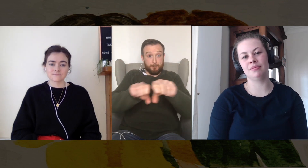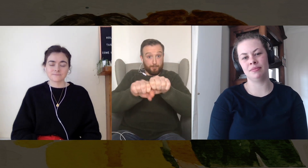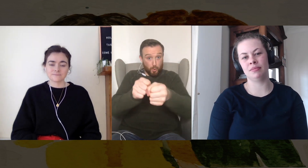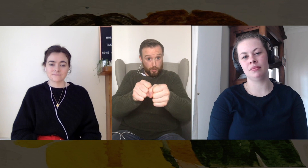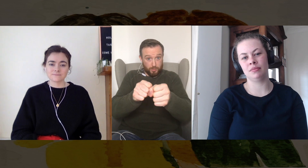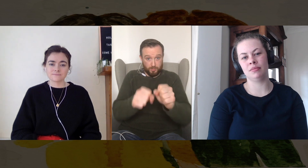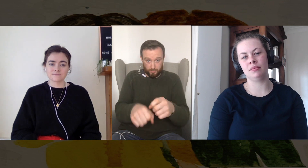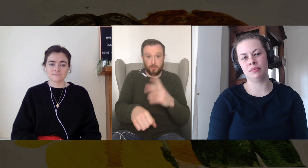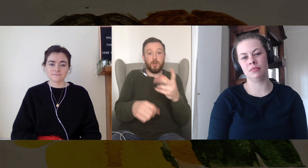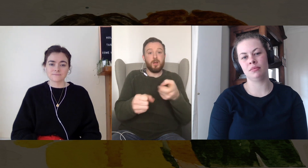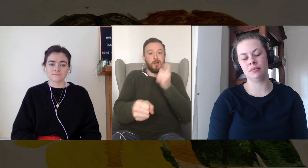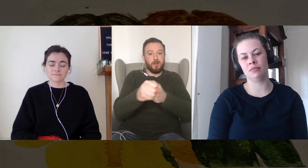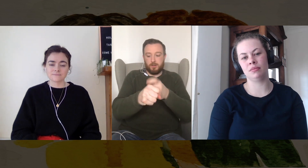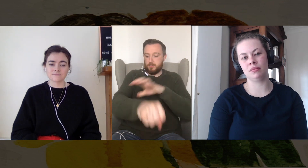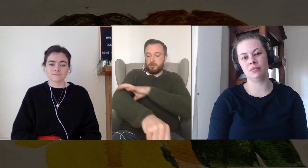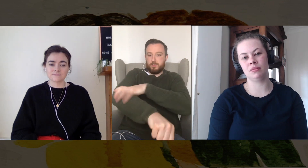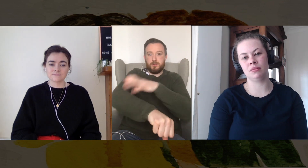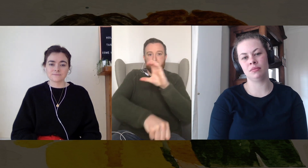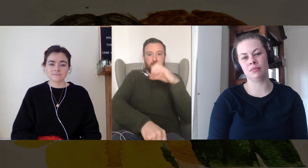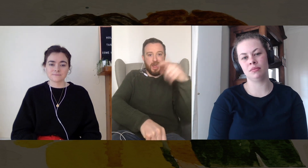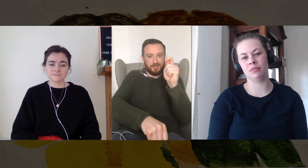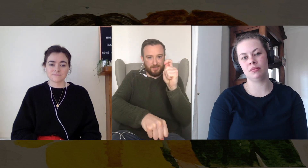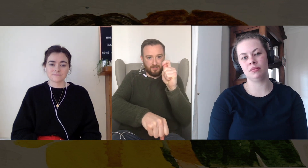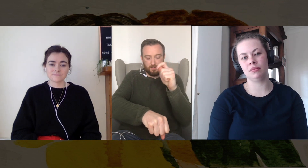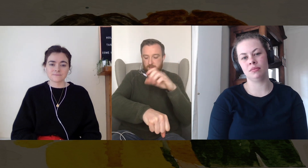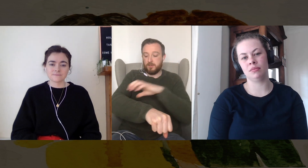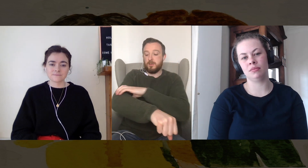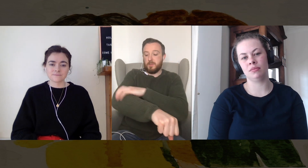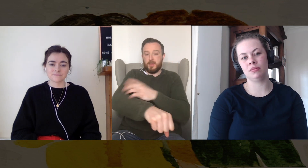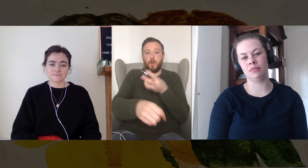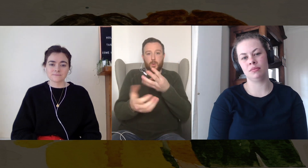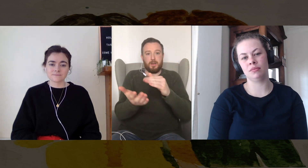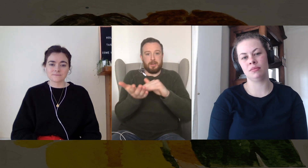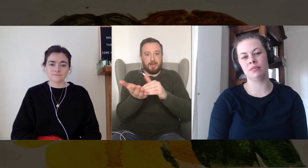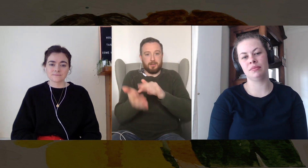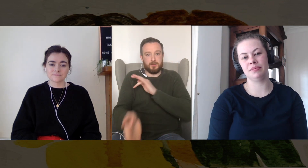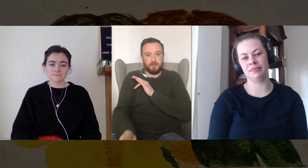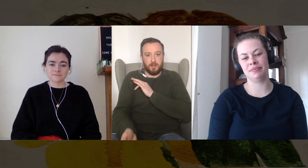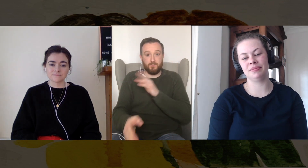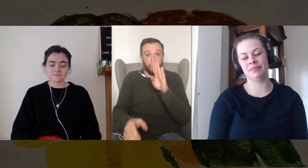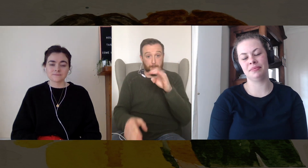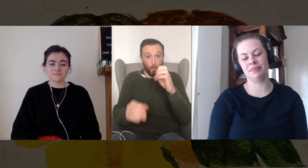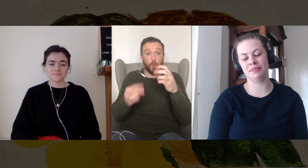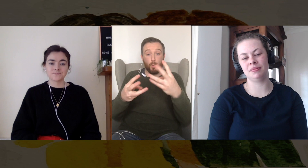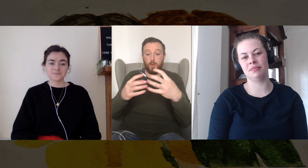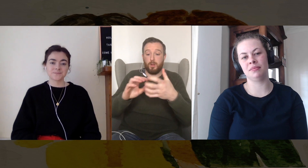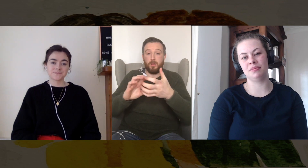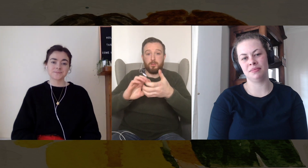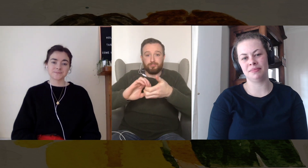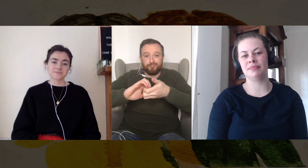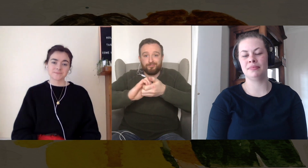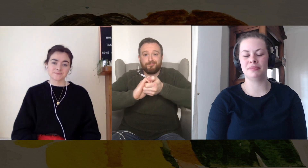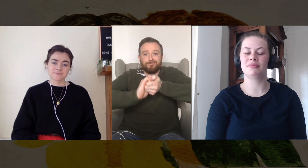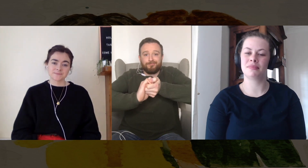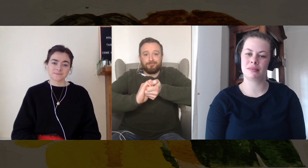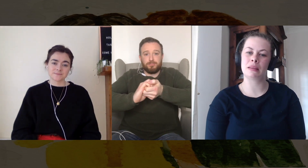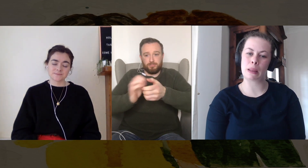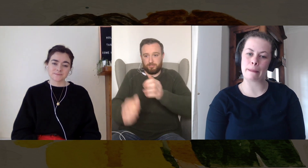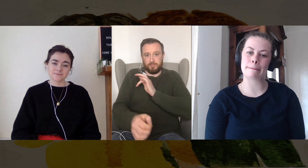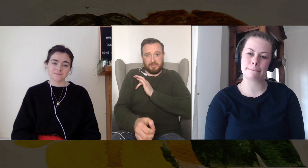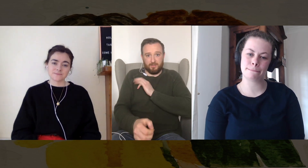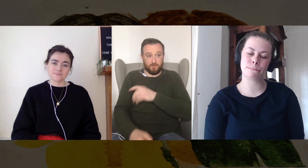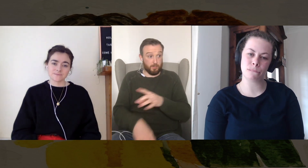hospital will fix me, or if I go to the doctor fixes me, and physiologically that's not what happens. So if you break an